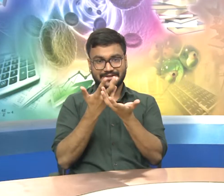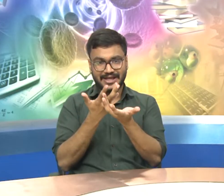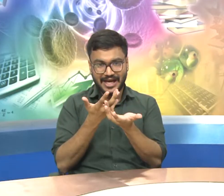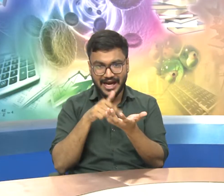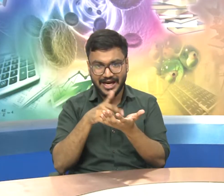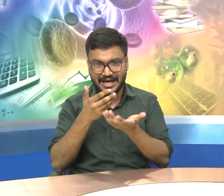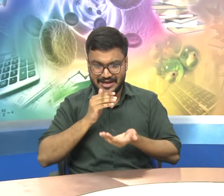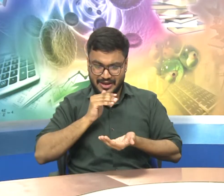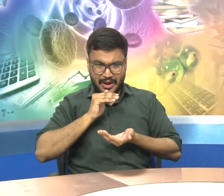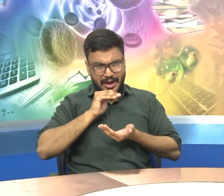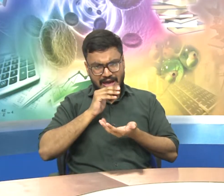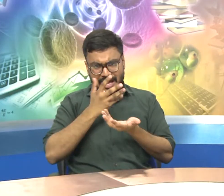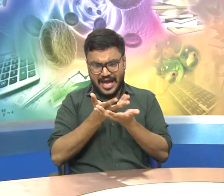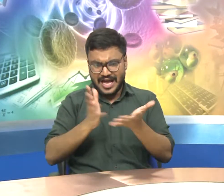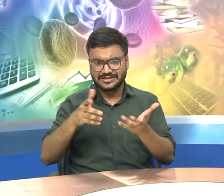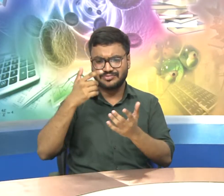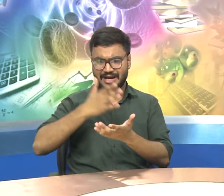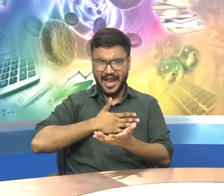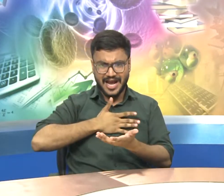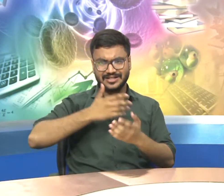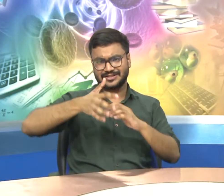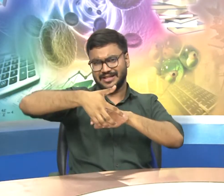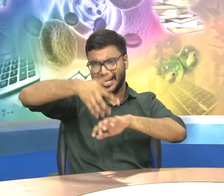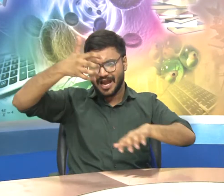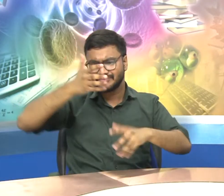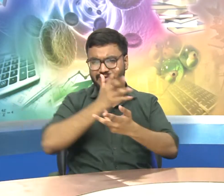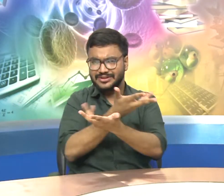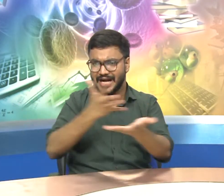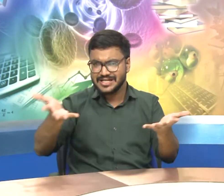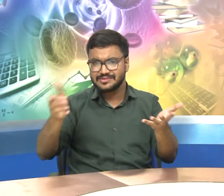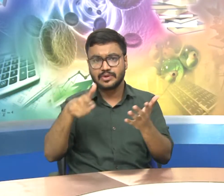Useful variations are inherited by offspring,